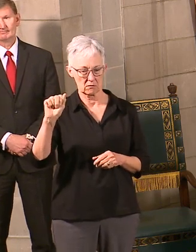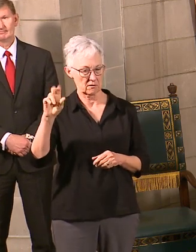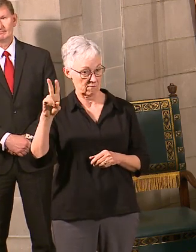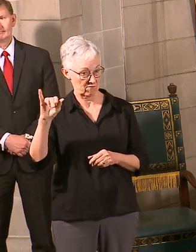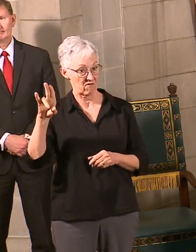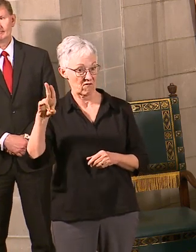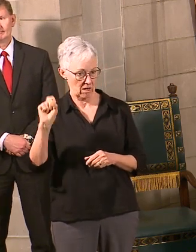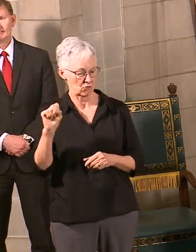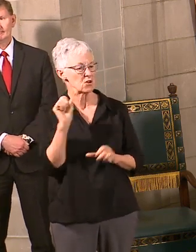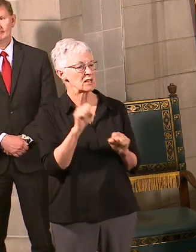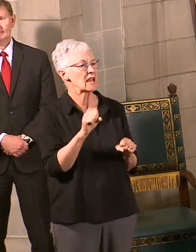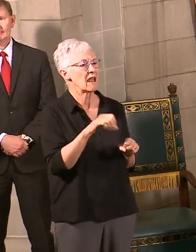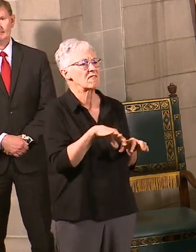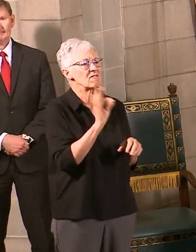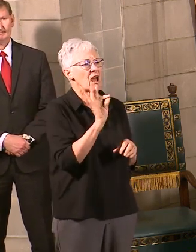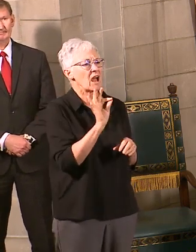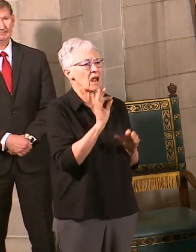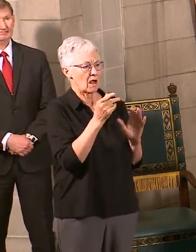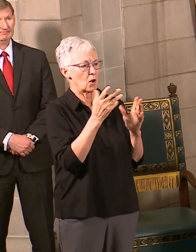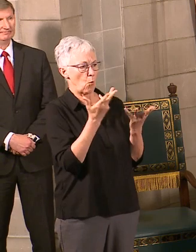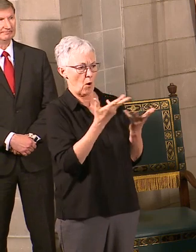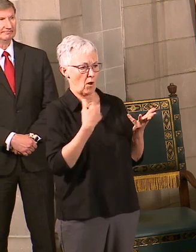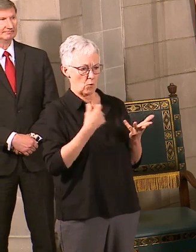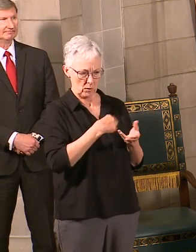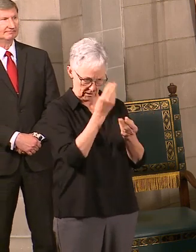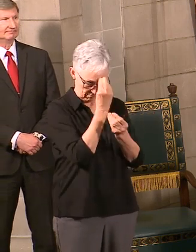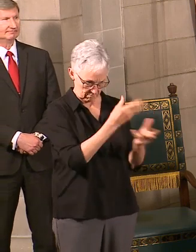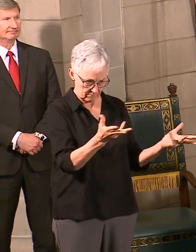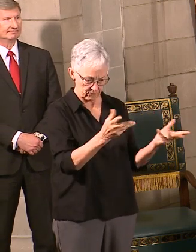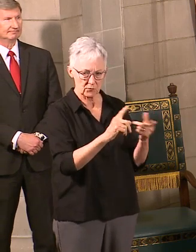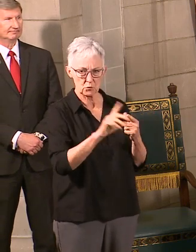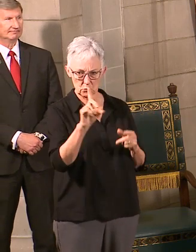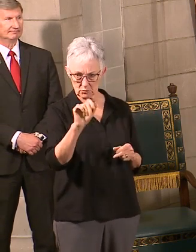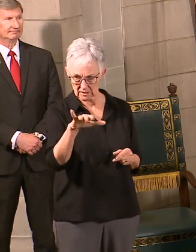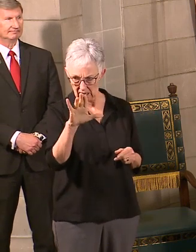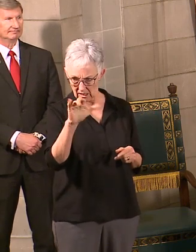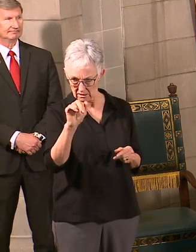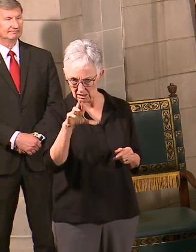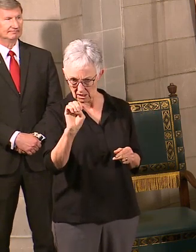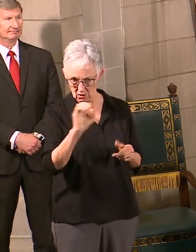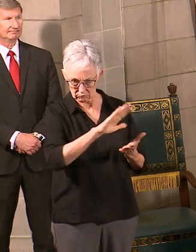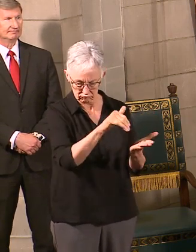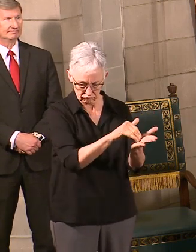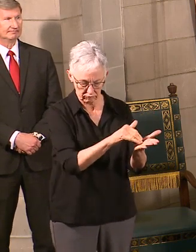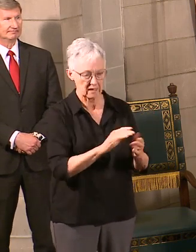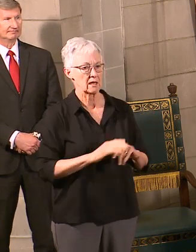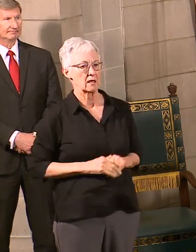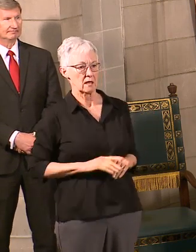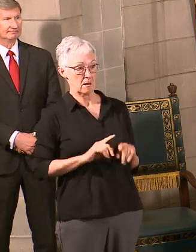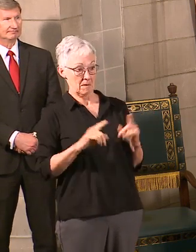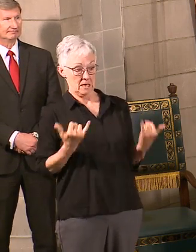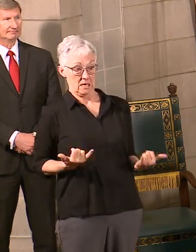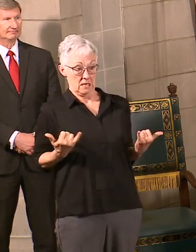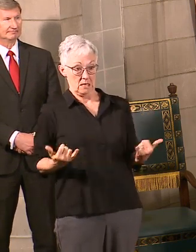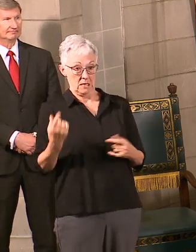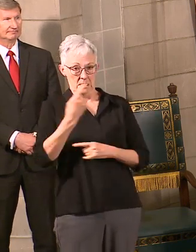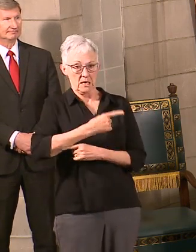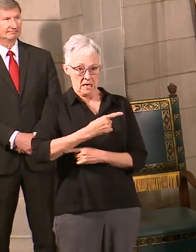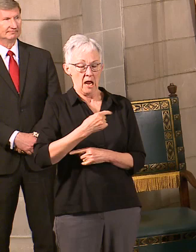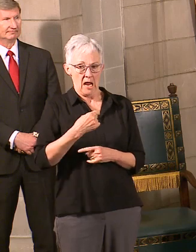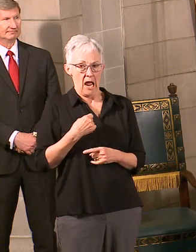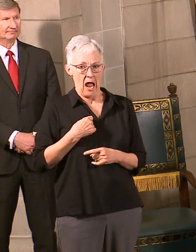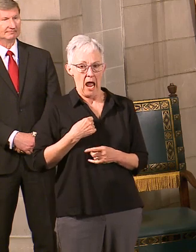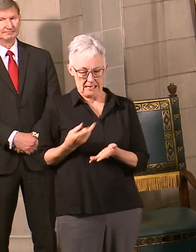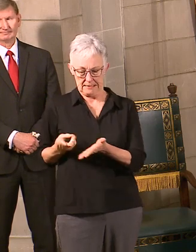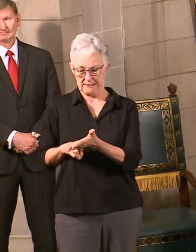out, but I also signed an executive order today that will waive a couple of statutes that will allow the Department of Health and Human